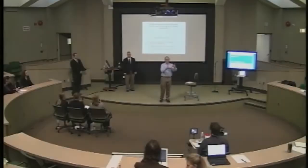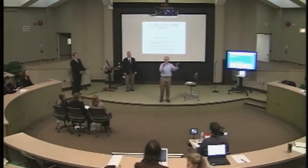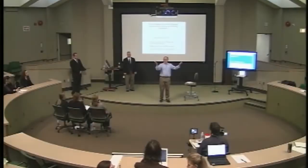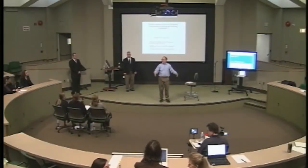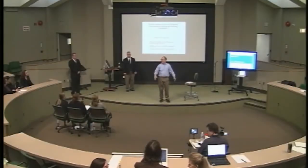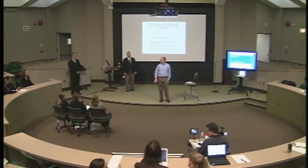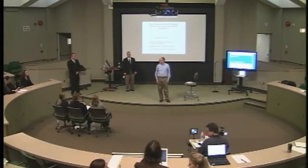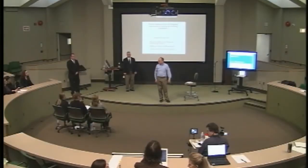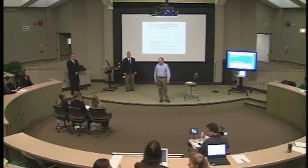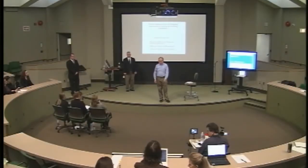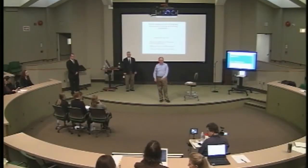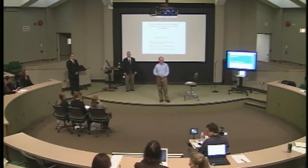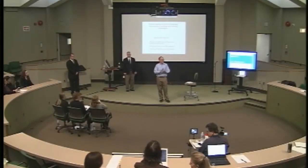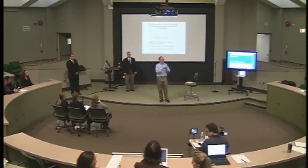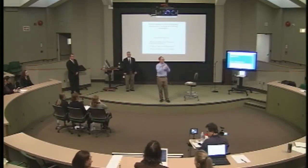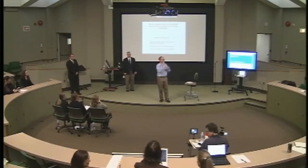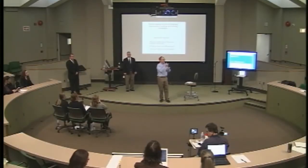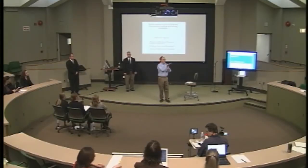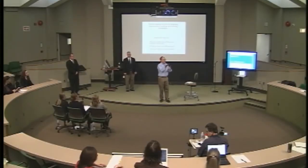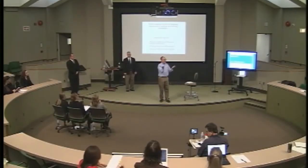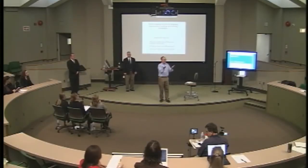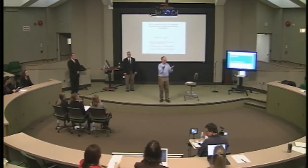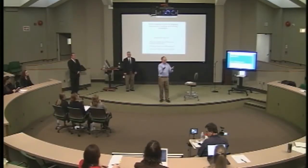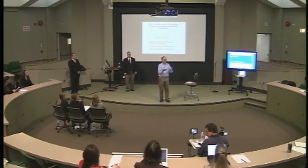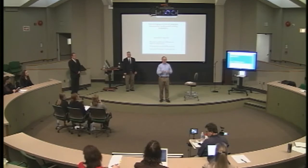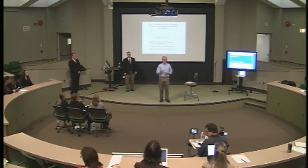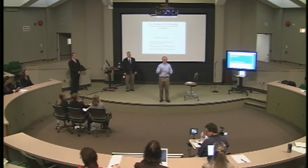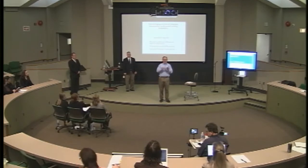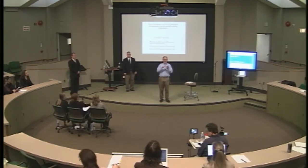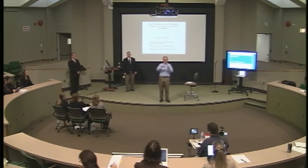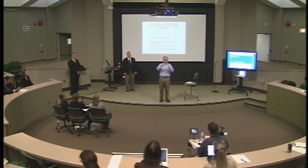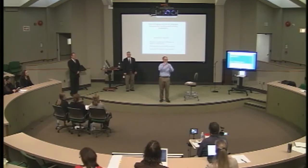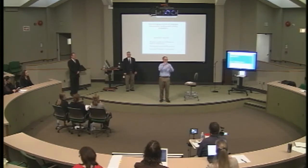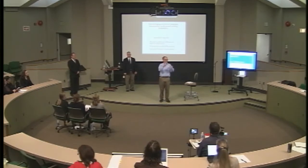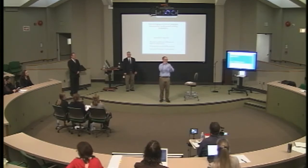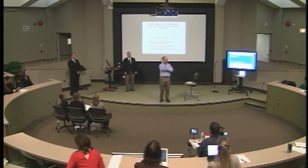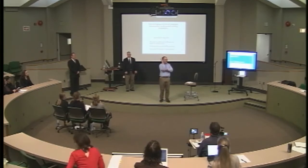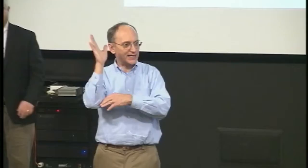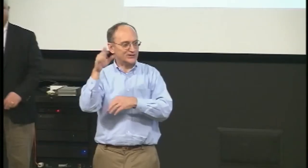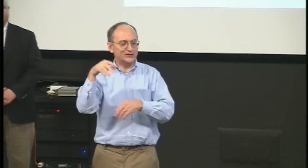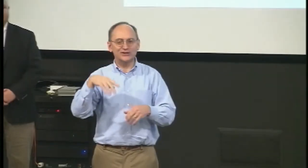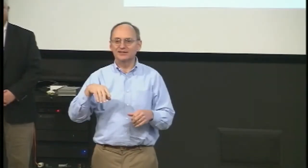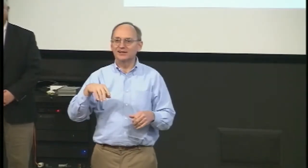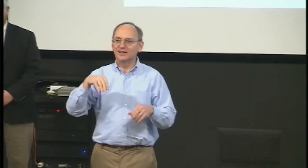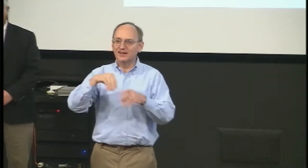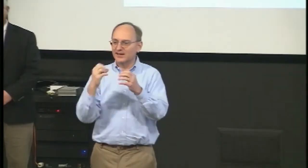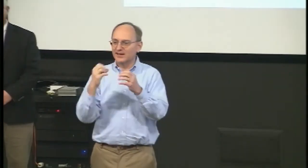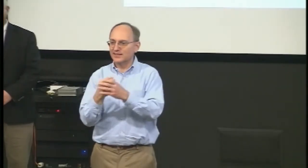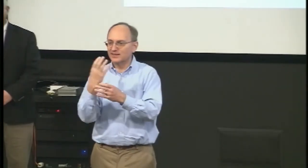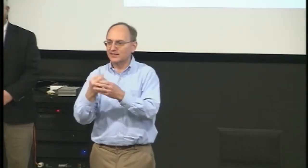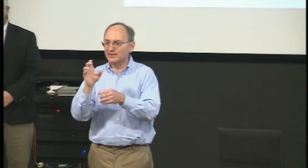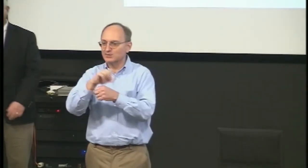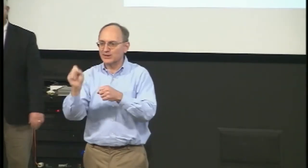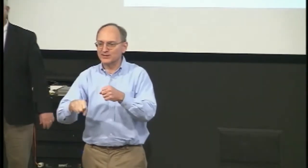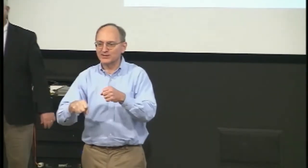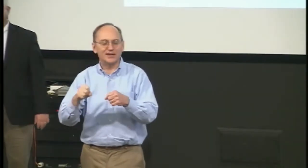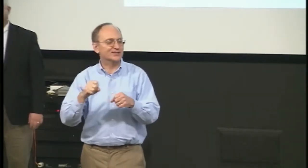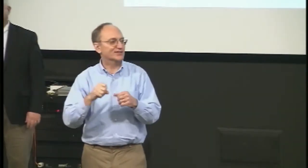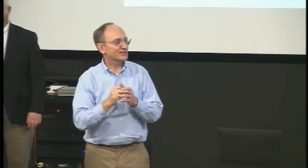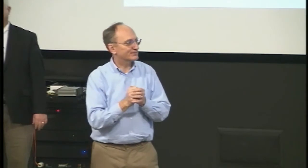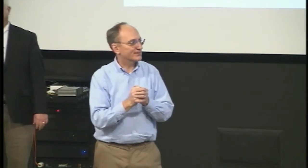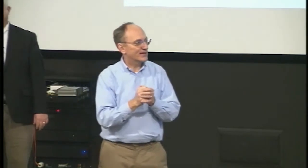Good afternoon, everyone. It's very nice to see all of you here. This is our first lecture